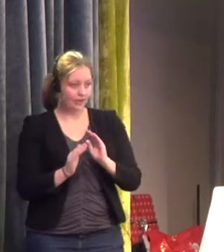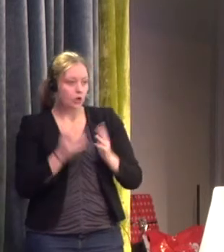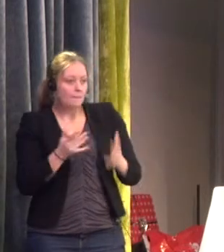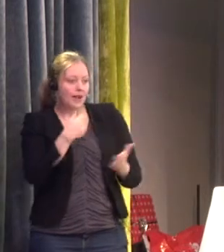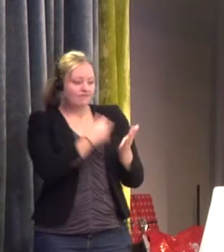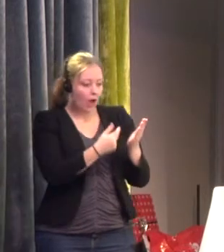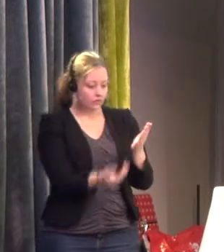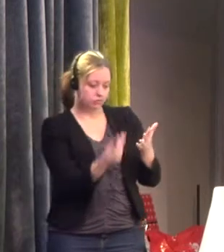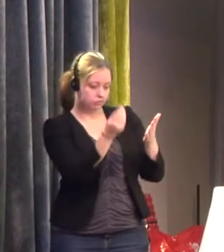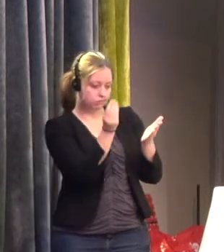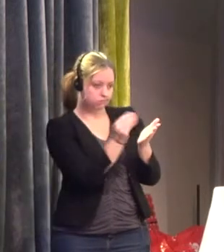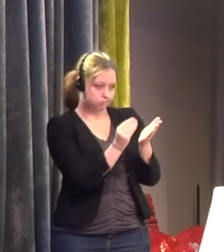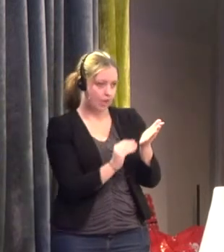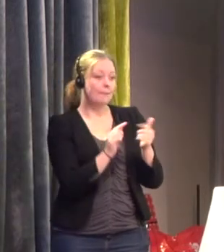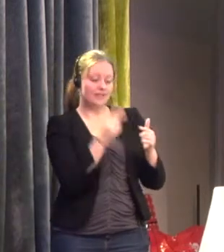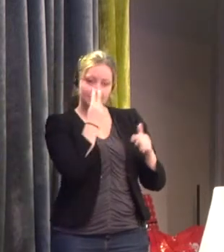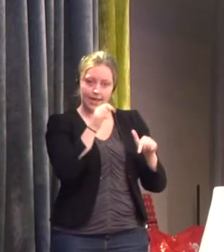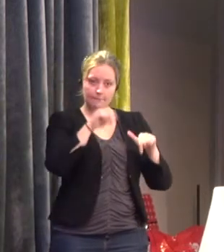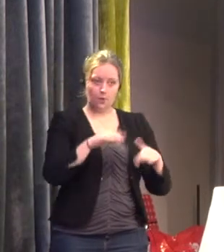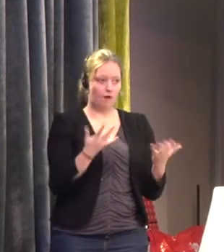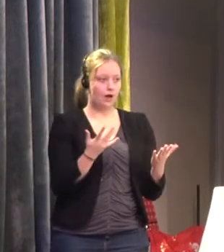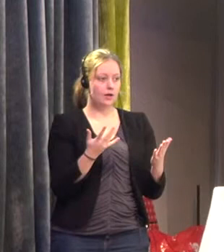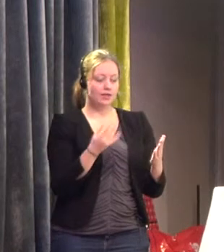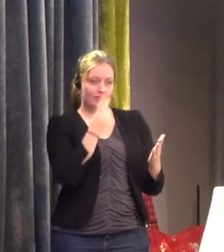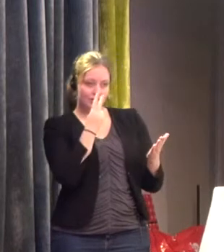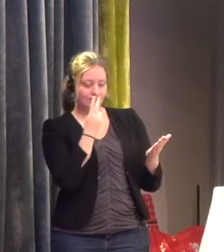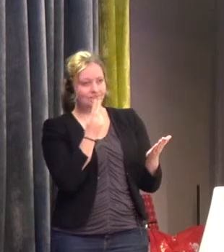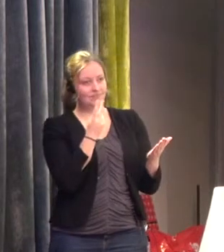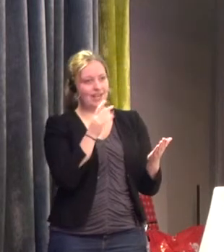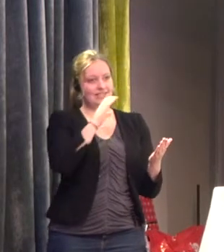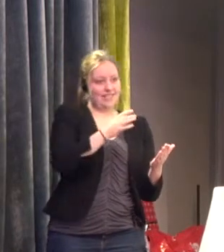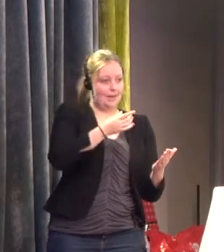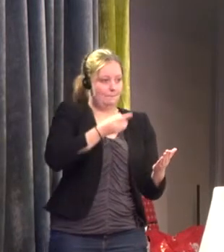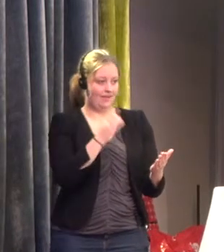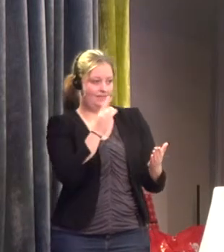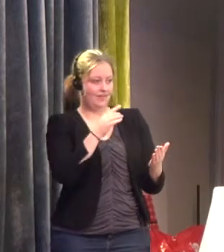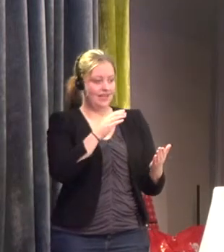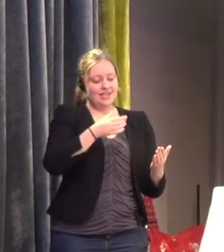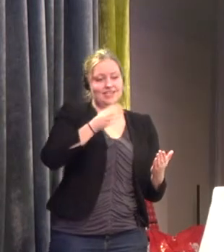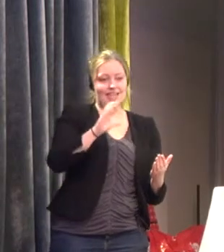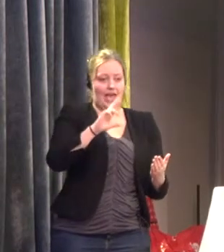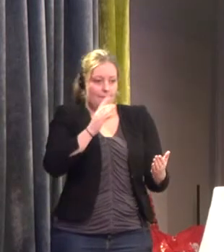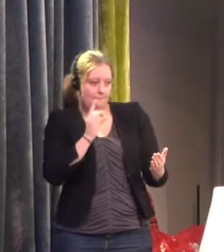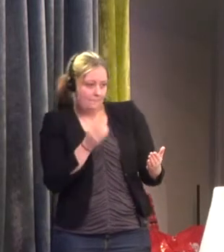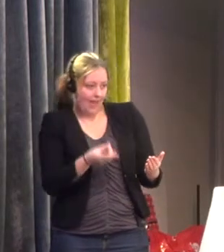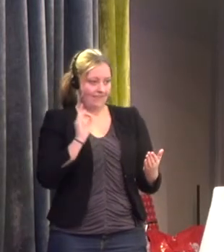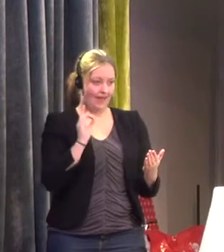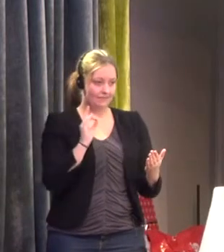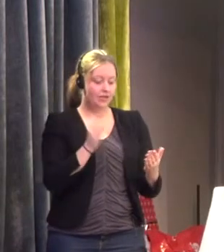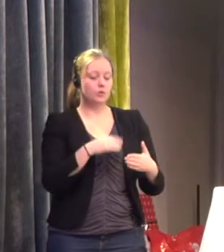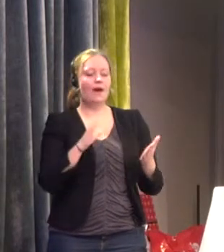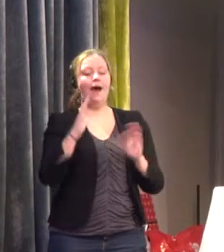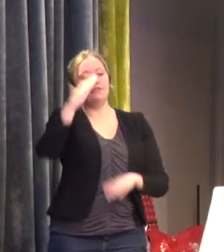ultimately what we're looking at in the CRPD is the acknowledgement of the equal rights, dignity, autonomy, and worth of people